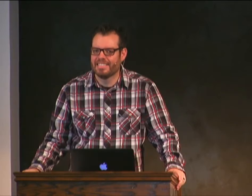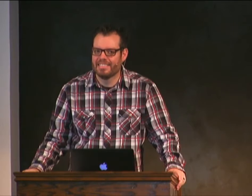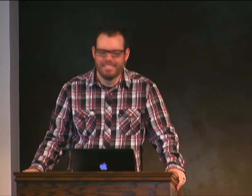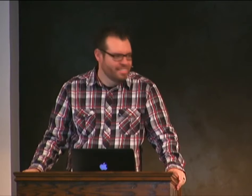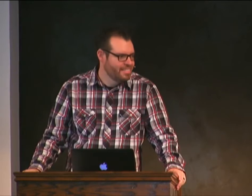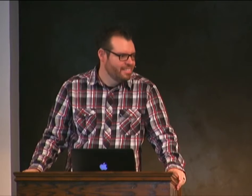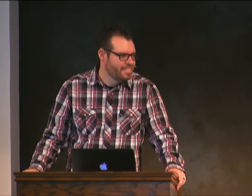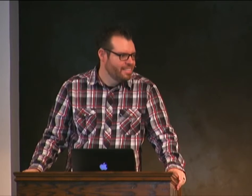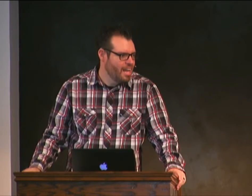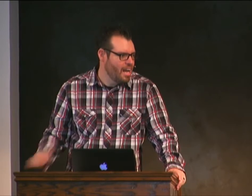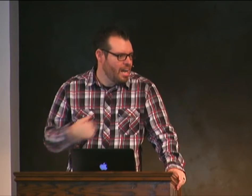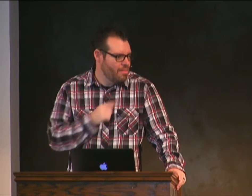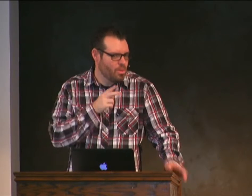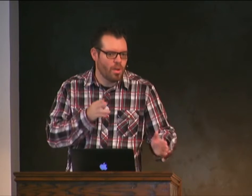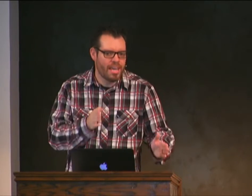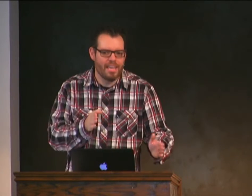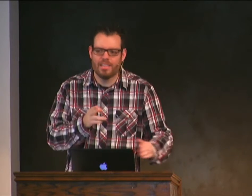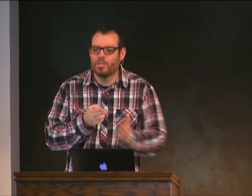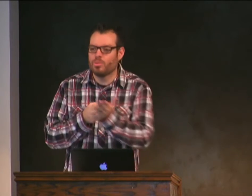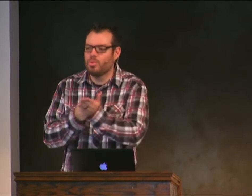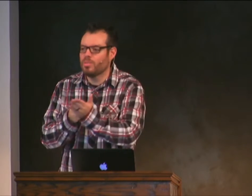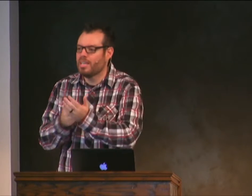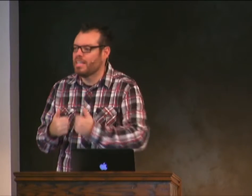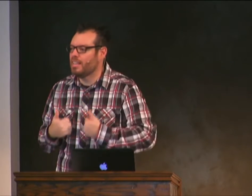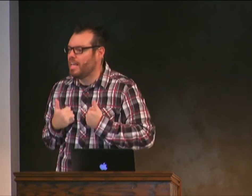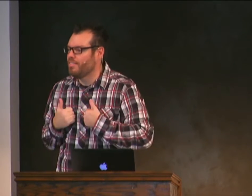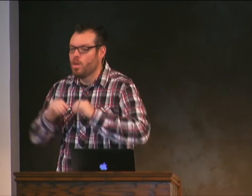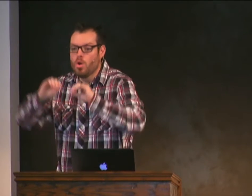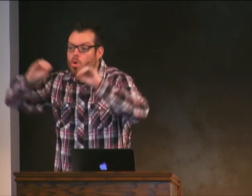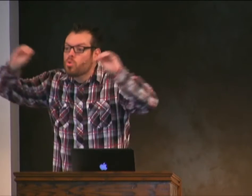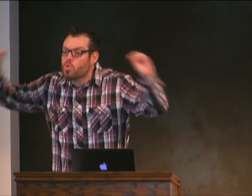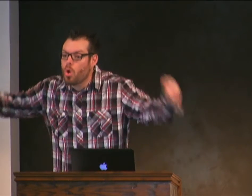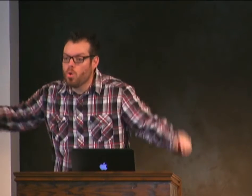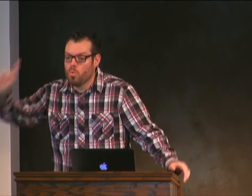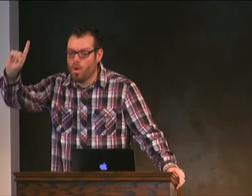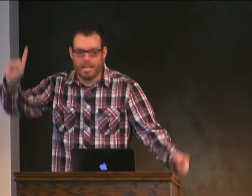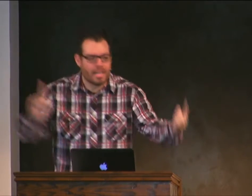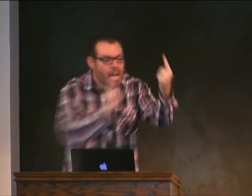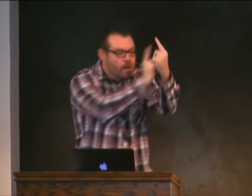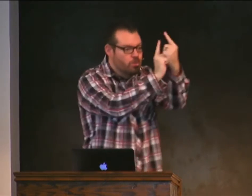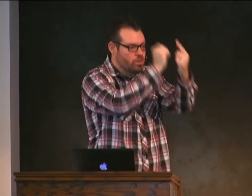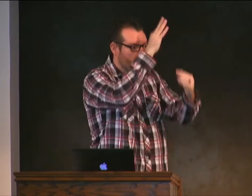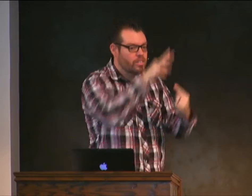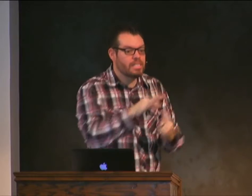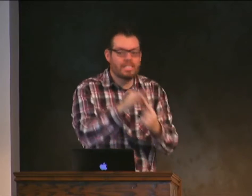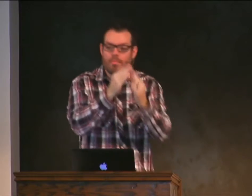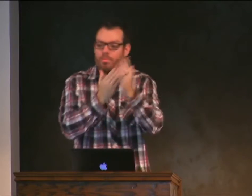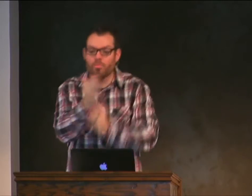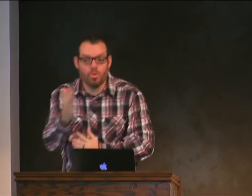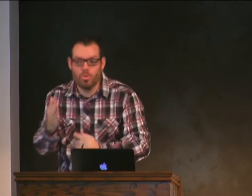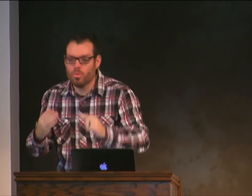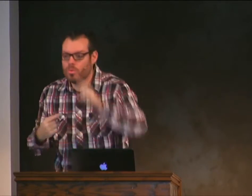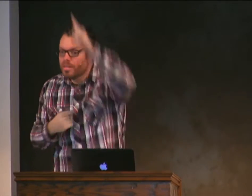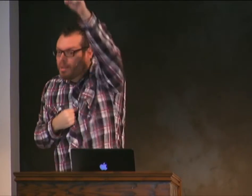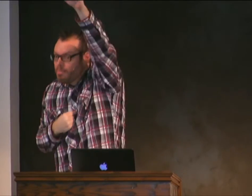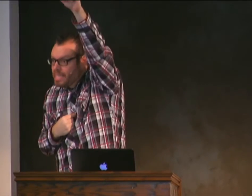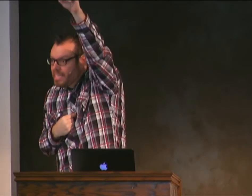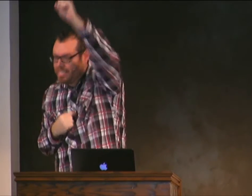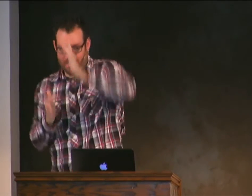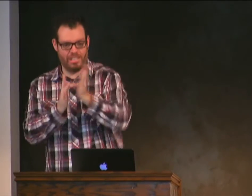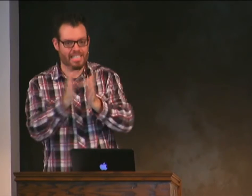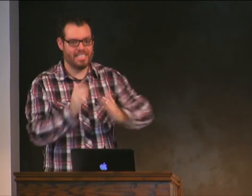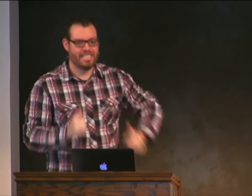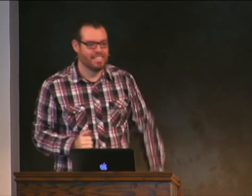14:6. I'm the way, the truth, and the life. No one comes to the Father except through